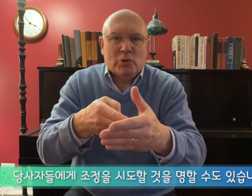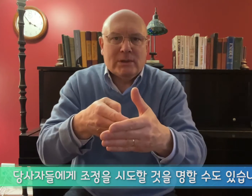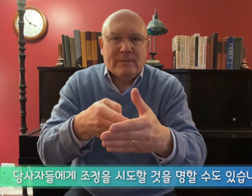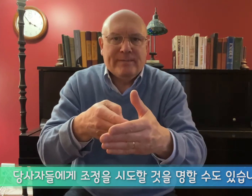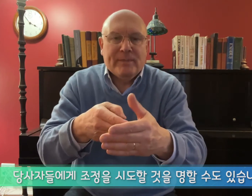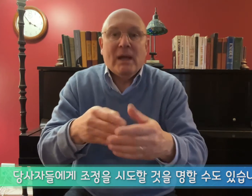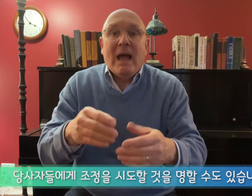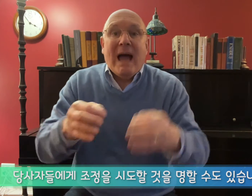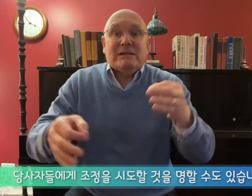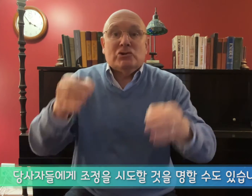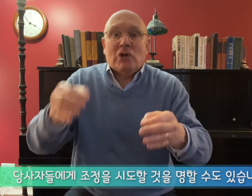lawsuit.